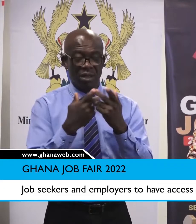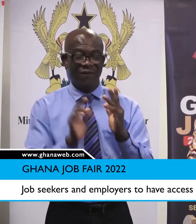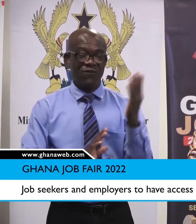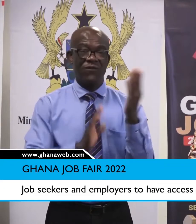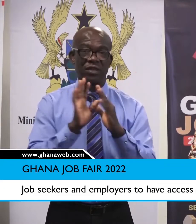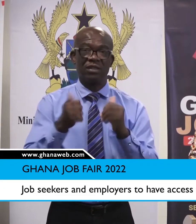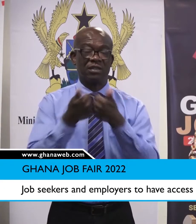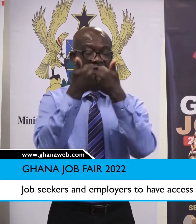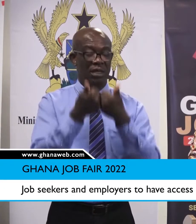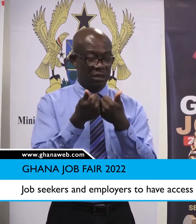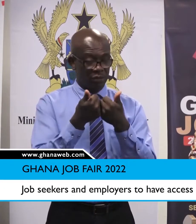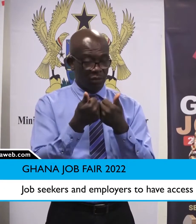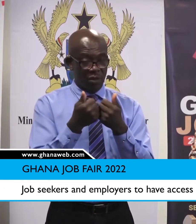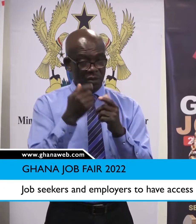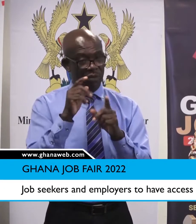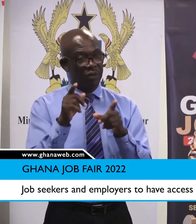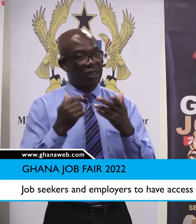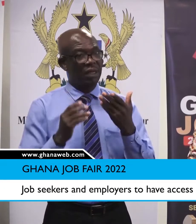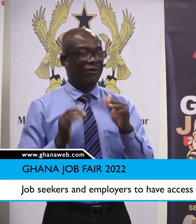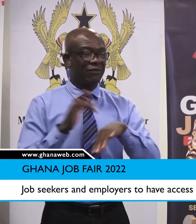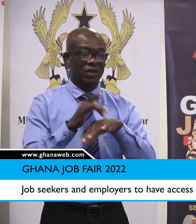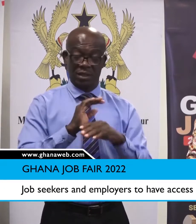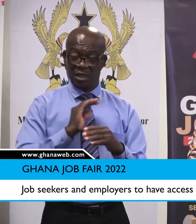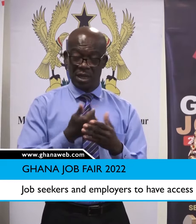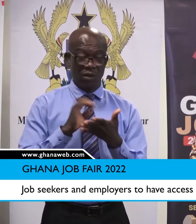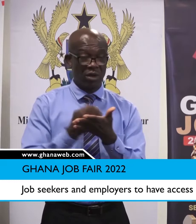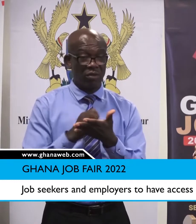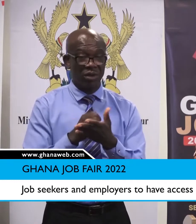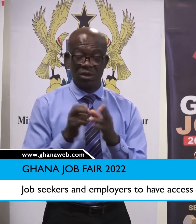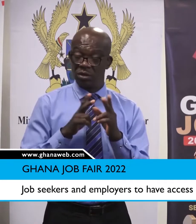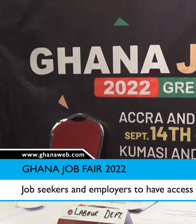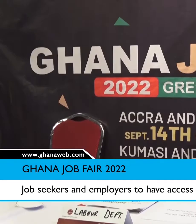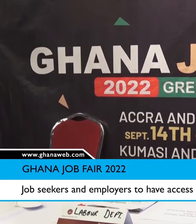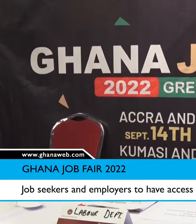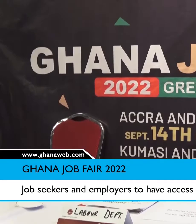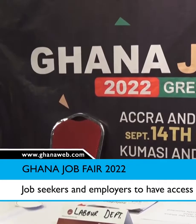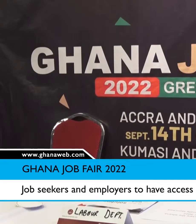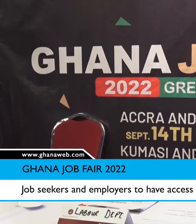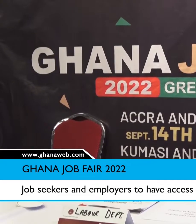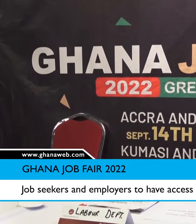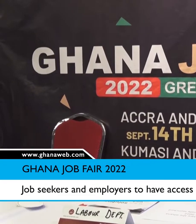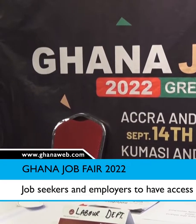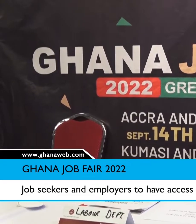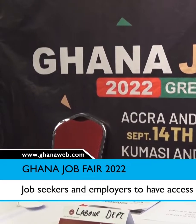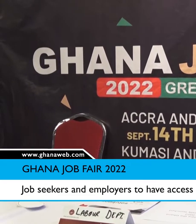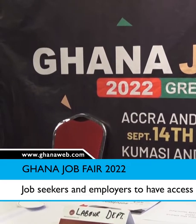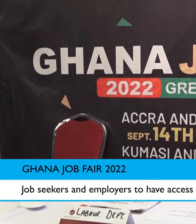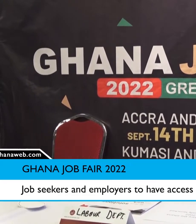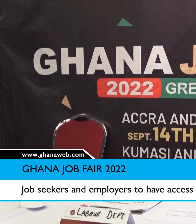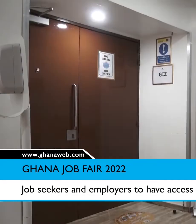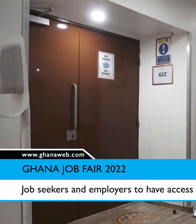going about things, also economically. Hence, greening the economy will be key to be able to sustain our